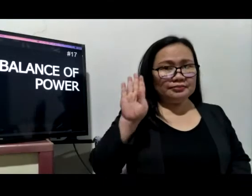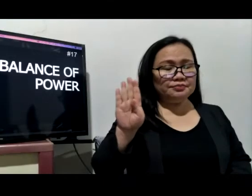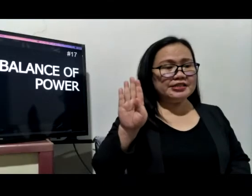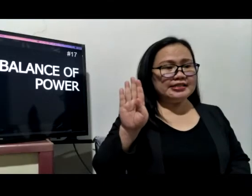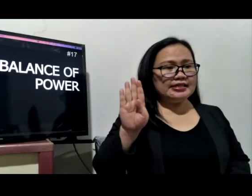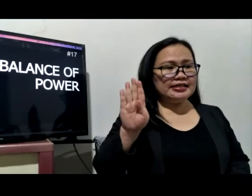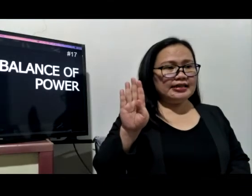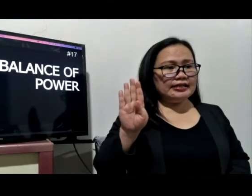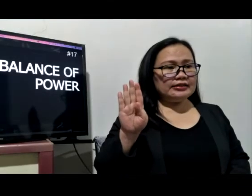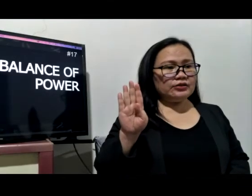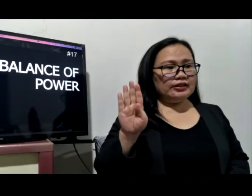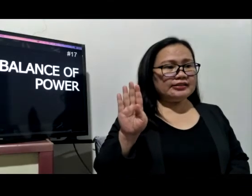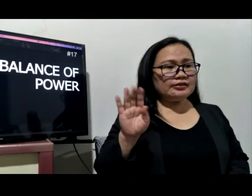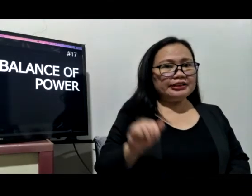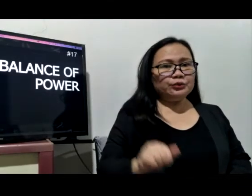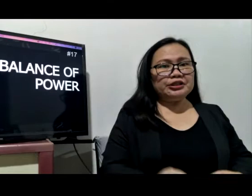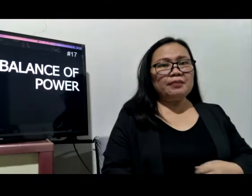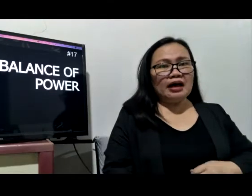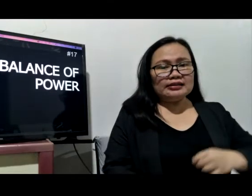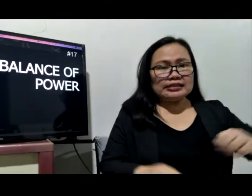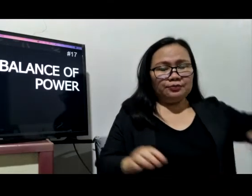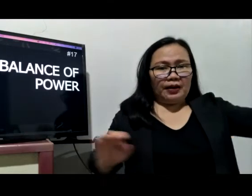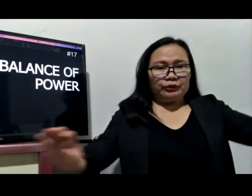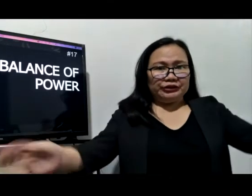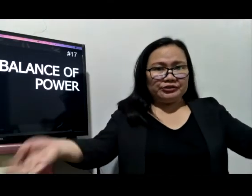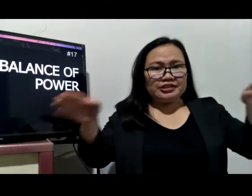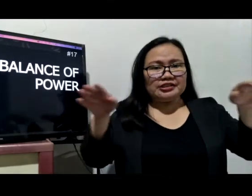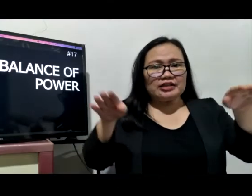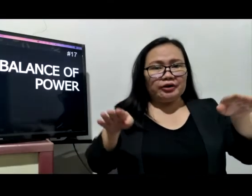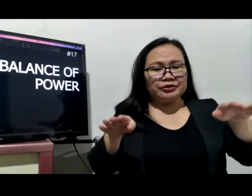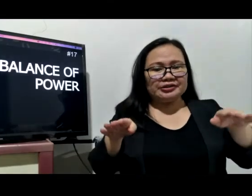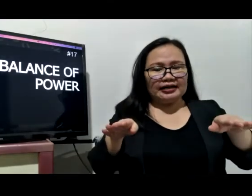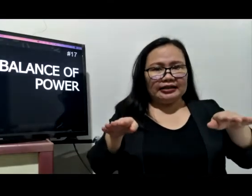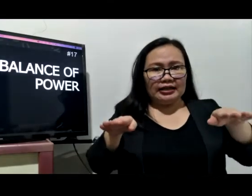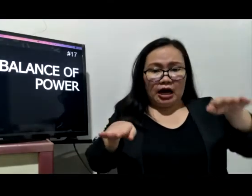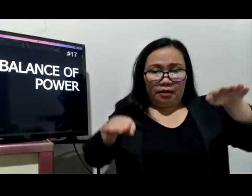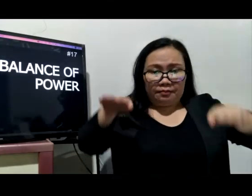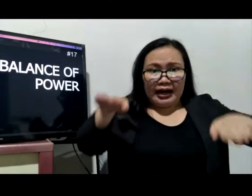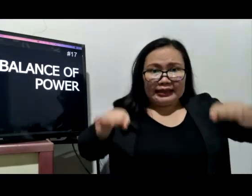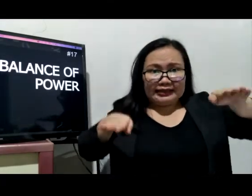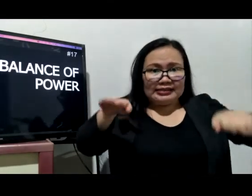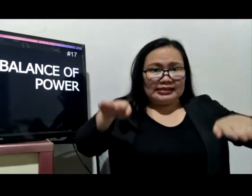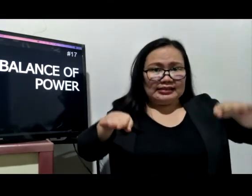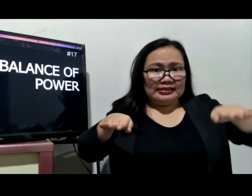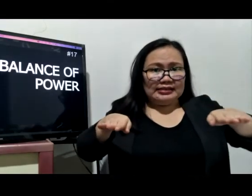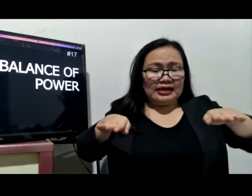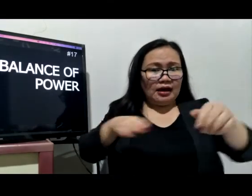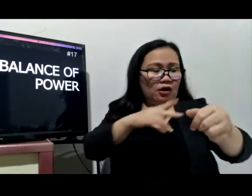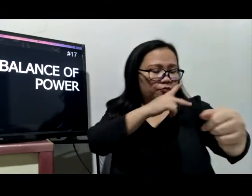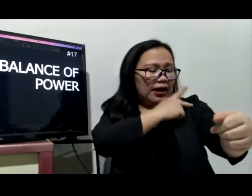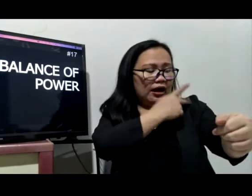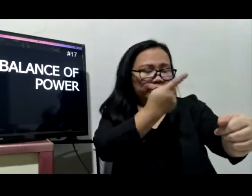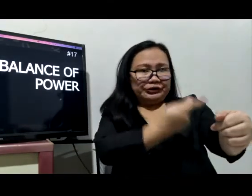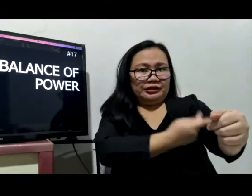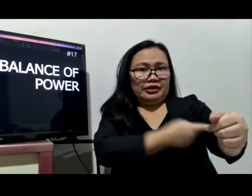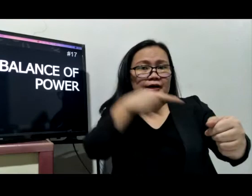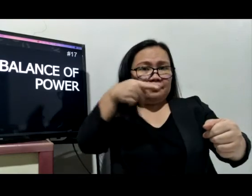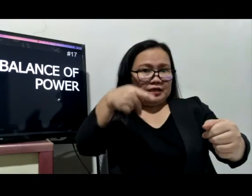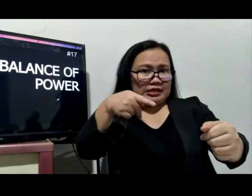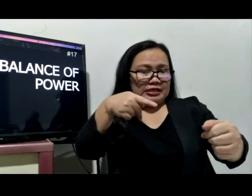B. So let's start with balance of power. So this is how you sign balance of power. P